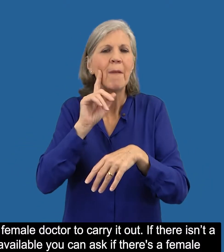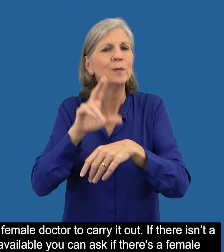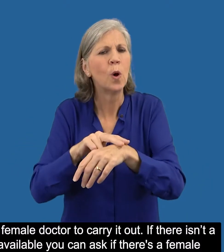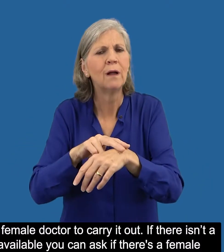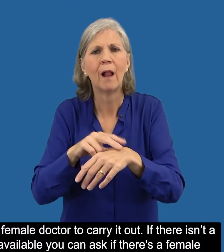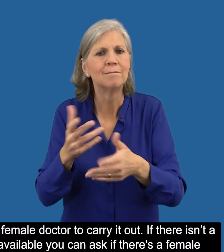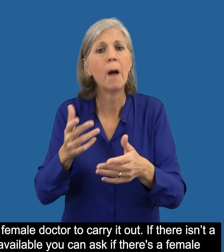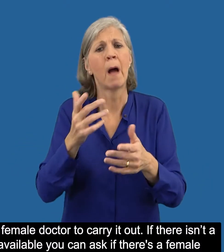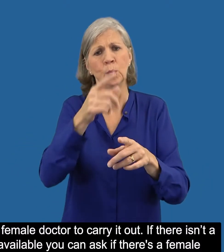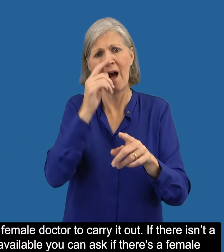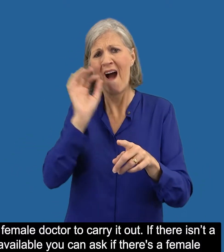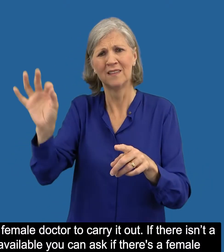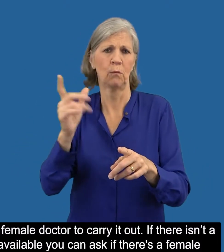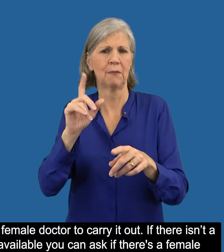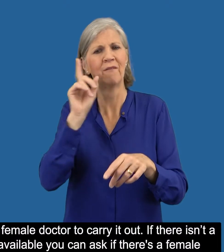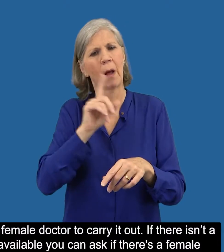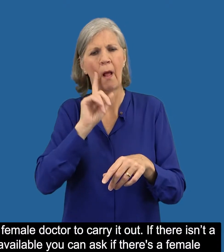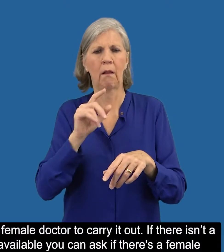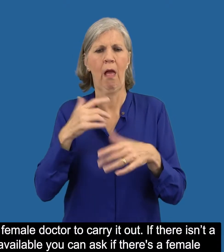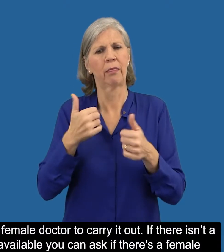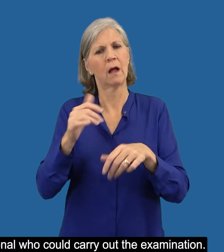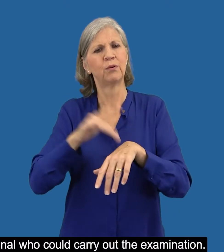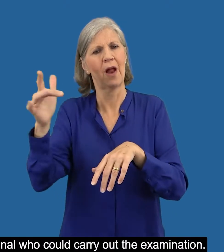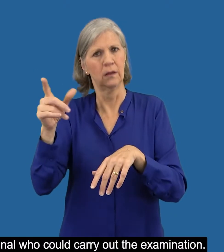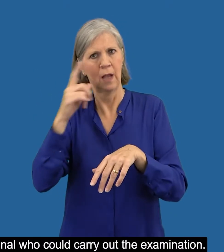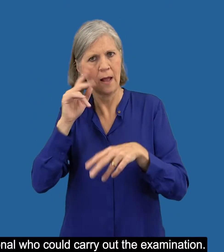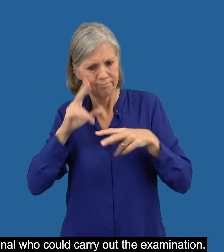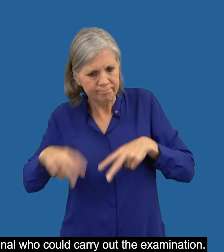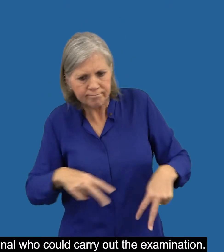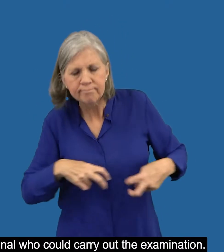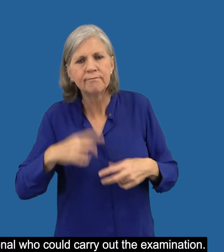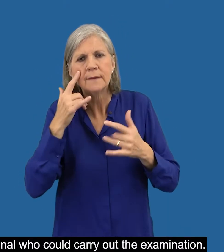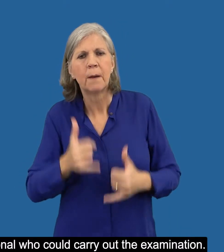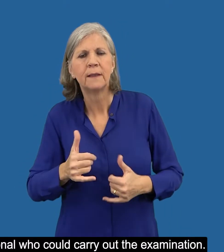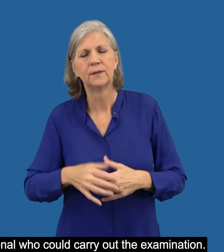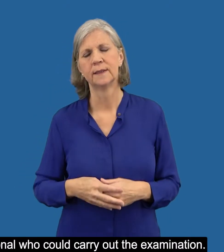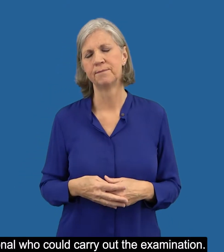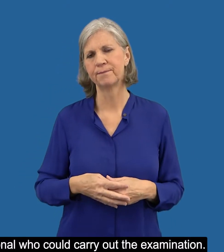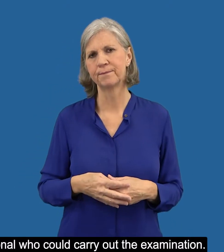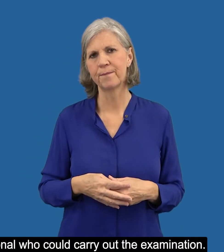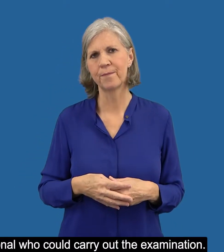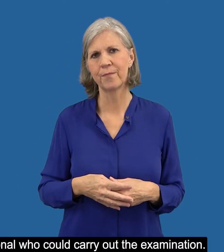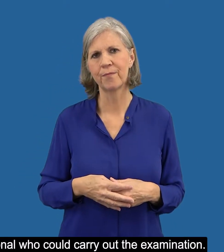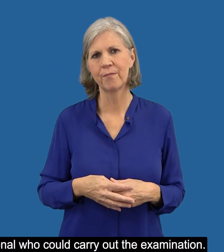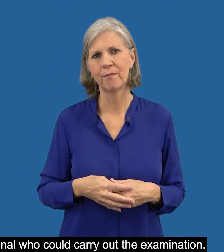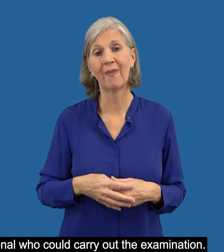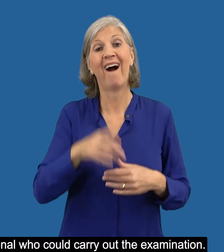If there isn't a female doctor available, you can ask if there's a female health professional who could carry out the examination.